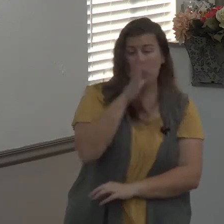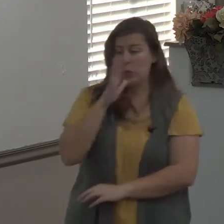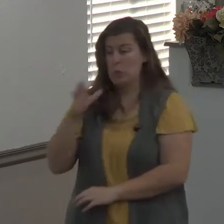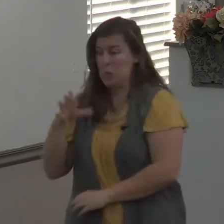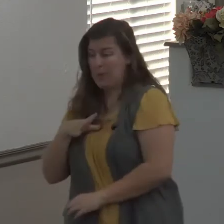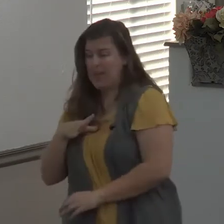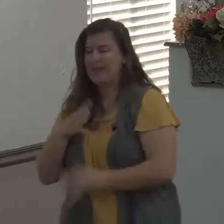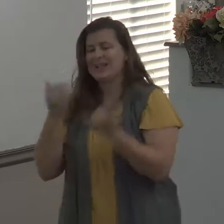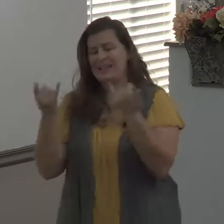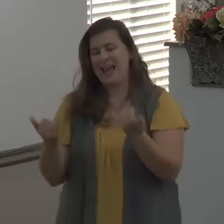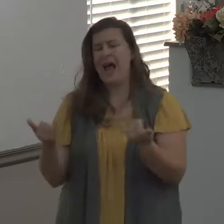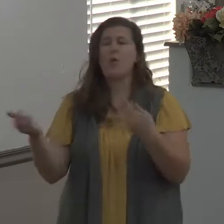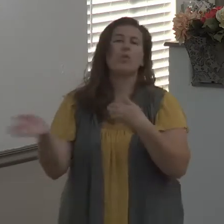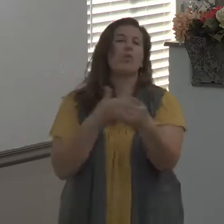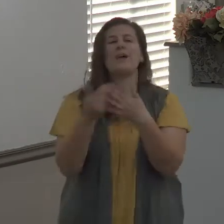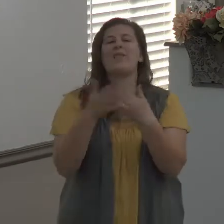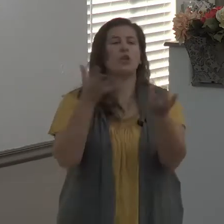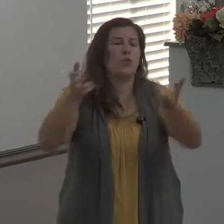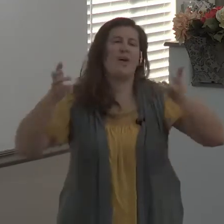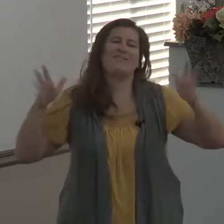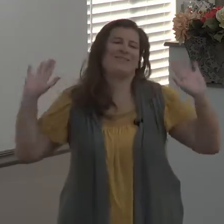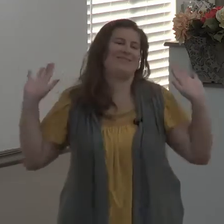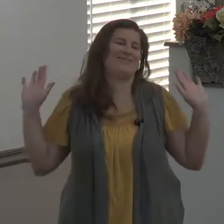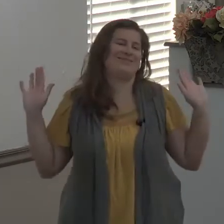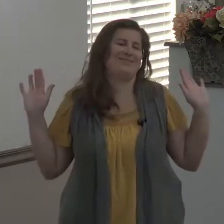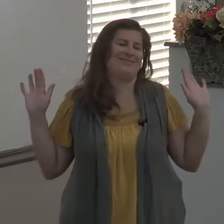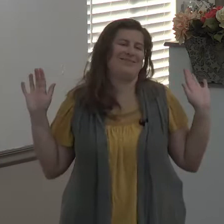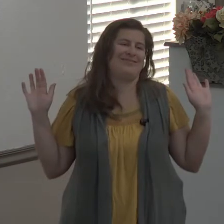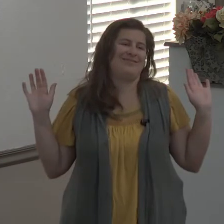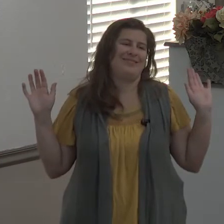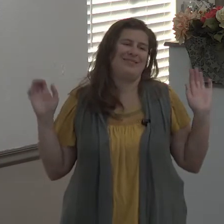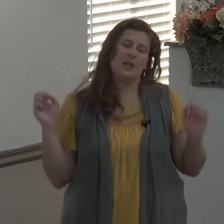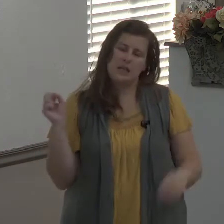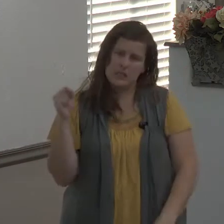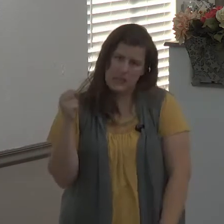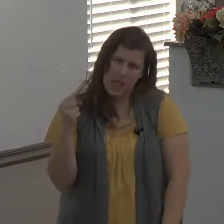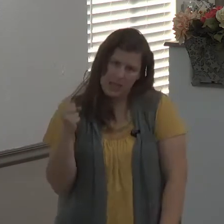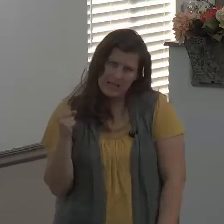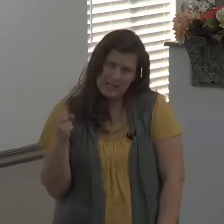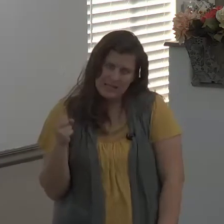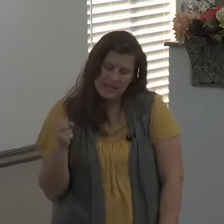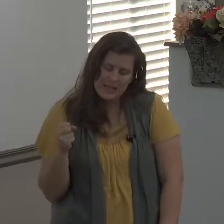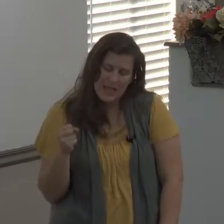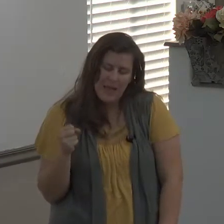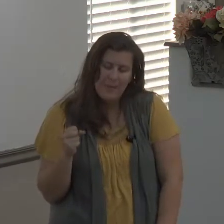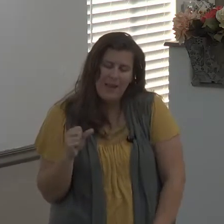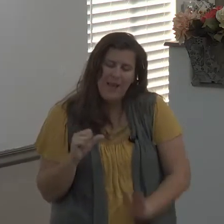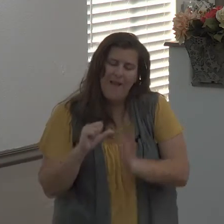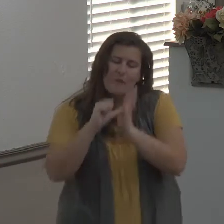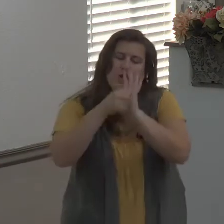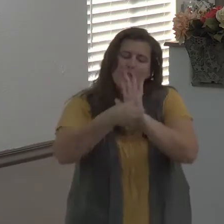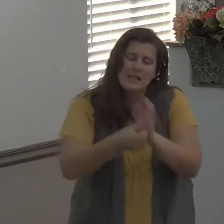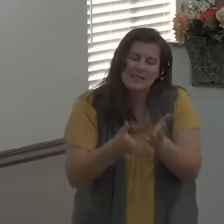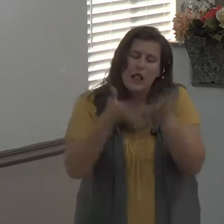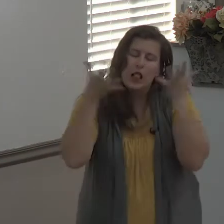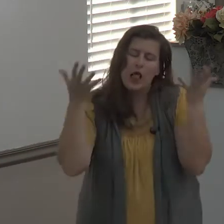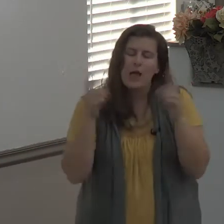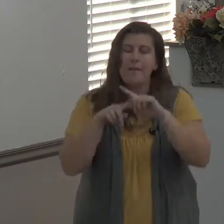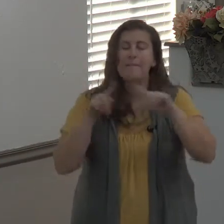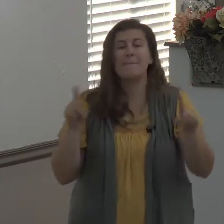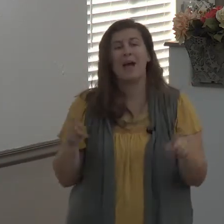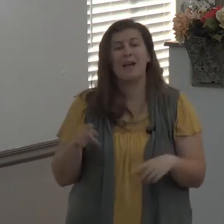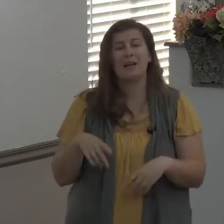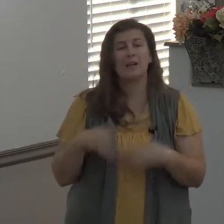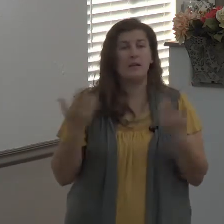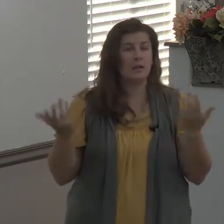to change our bathrooms from male and female to whatever you feel like. And